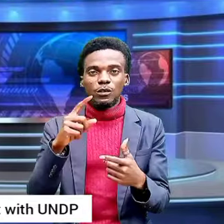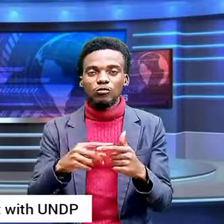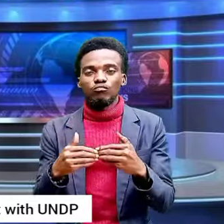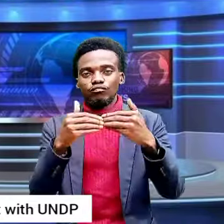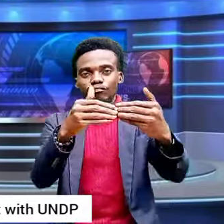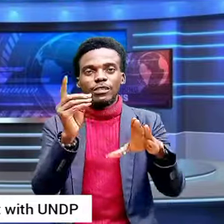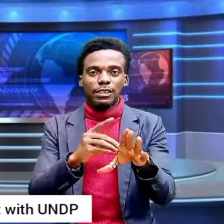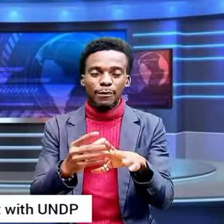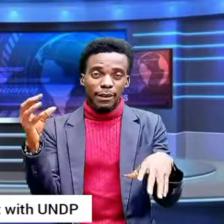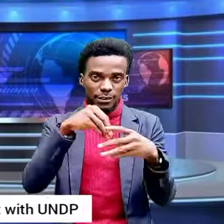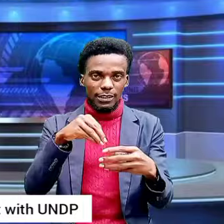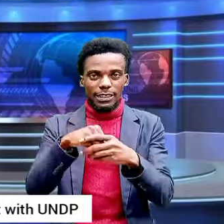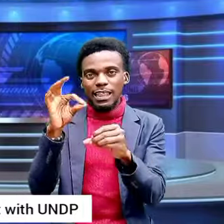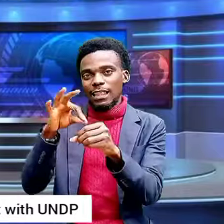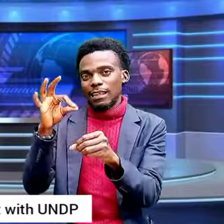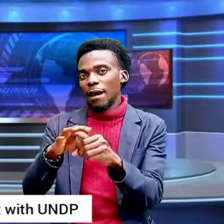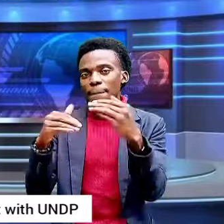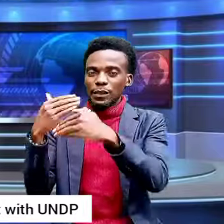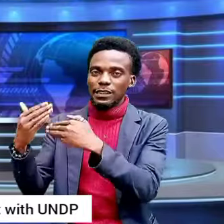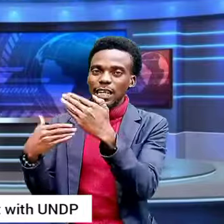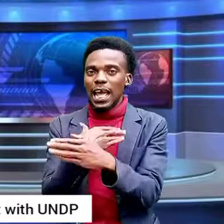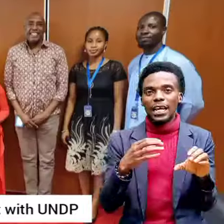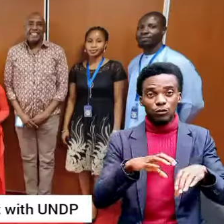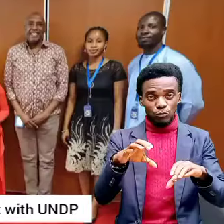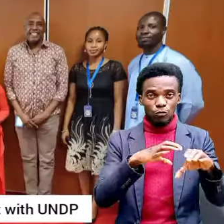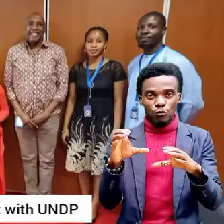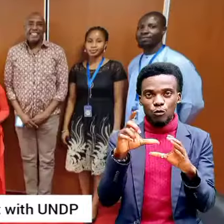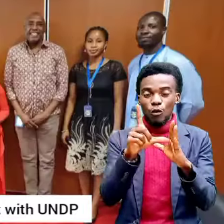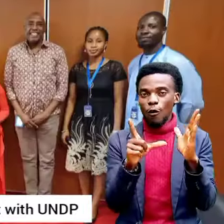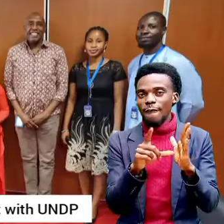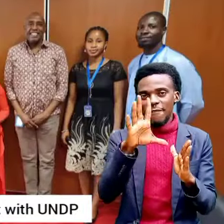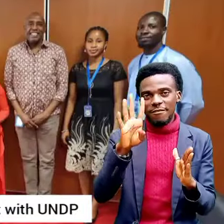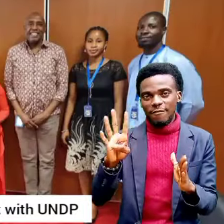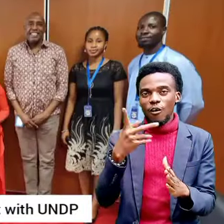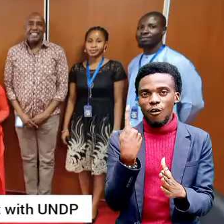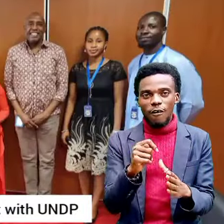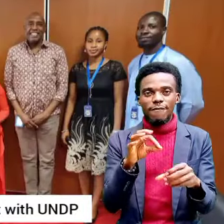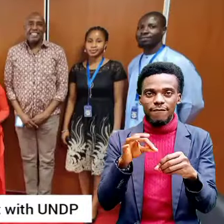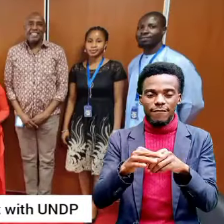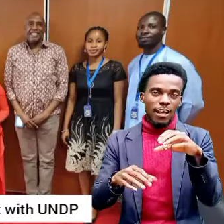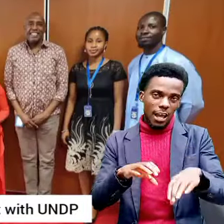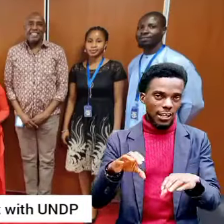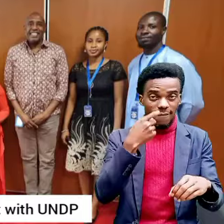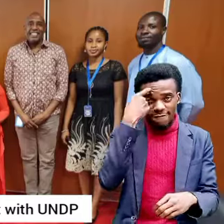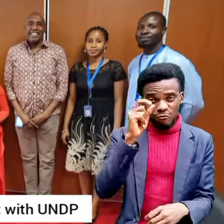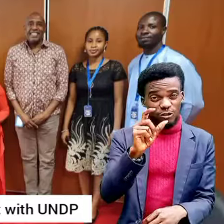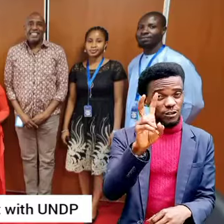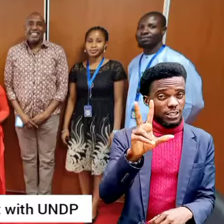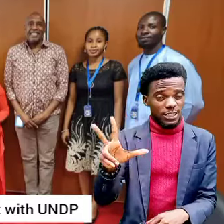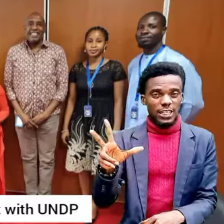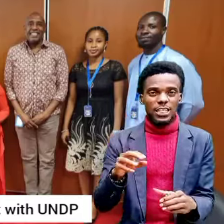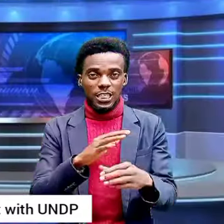disability inclusion in electoral processes and implement Clause 64 of the Electoral Act for the 2023